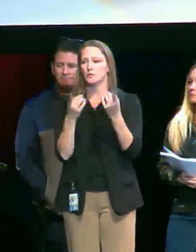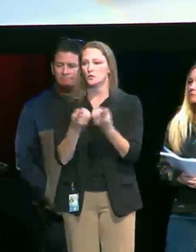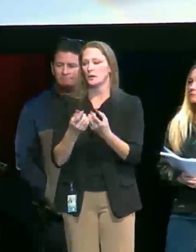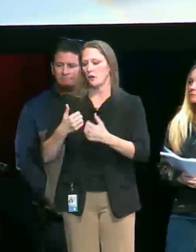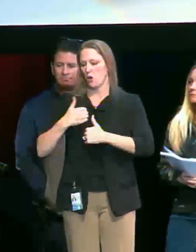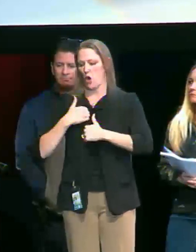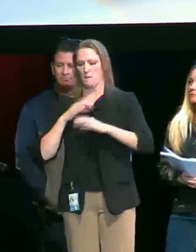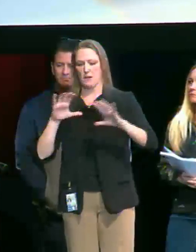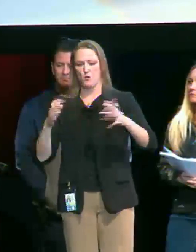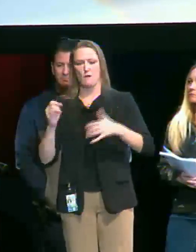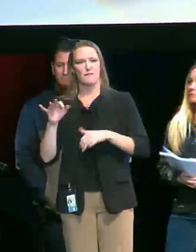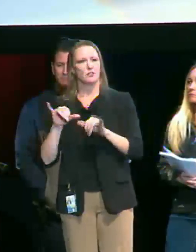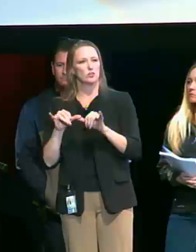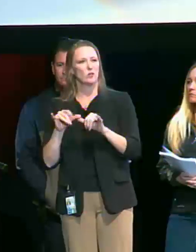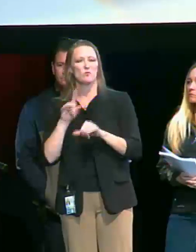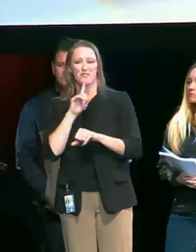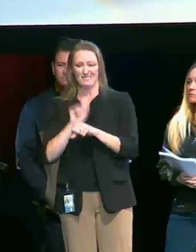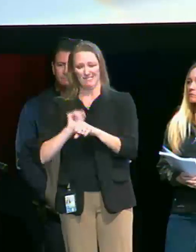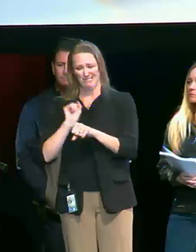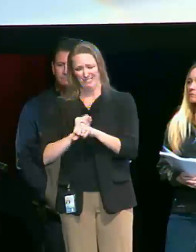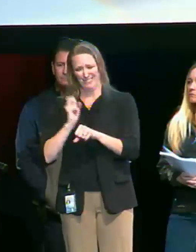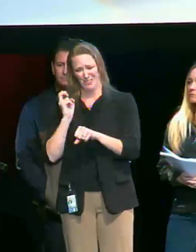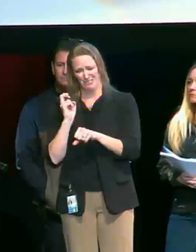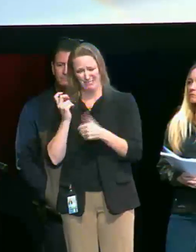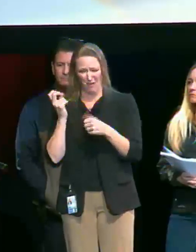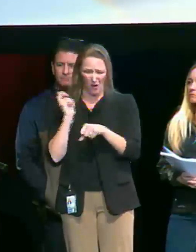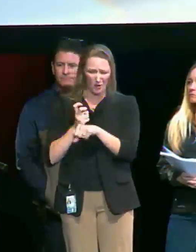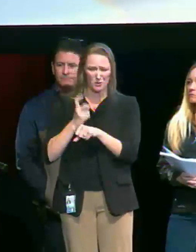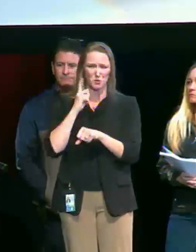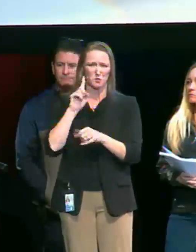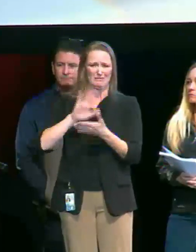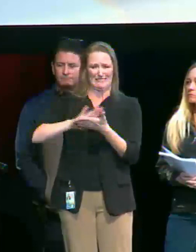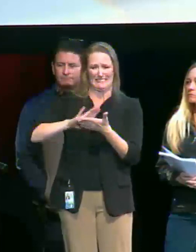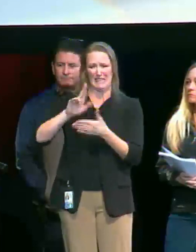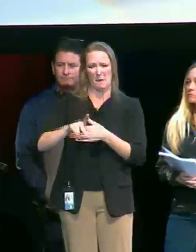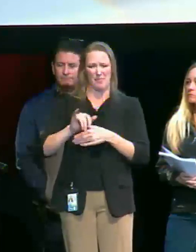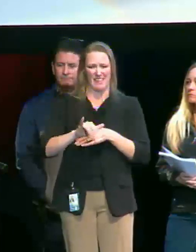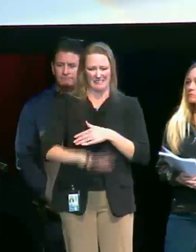working to try to clear out the debris basins because they catch that debris.